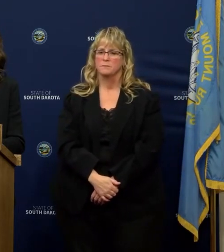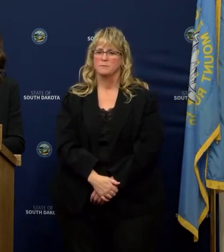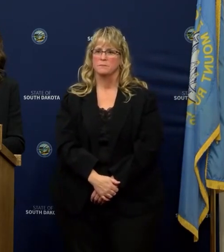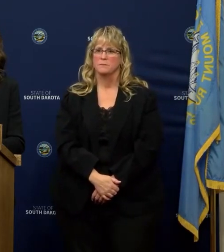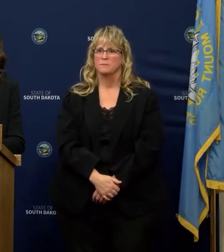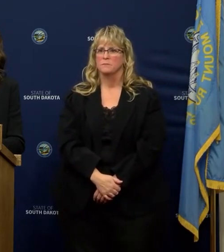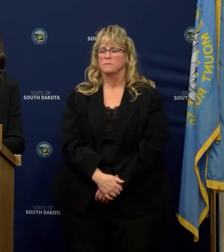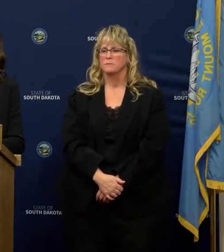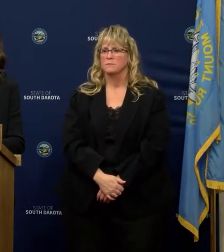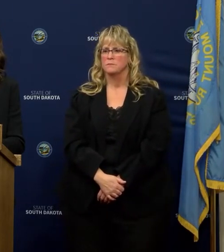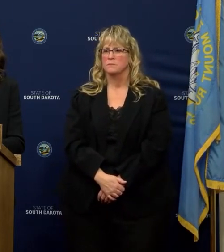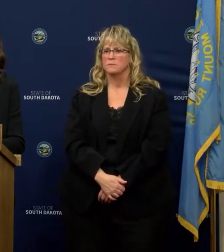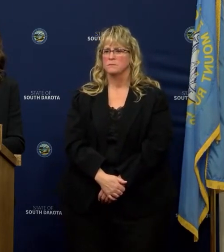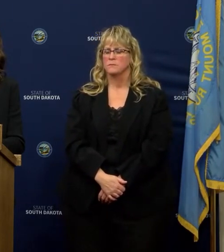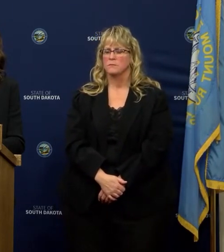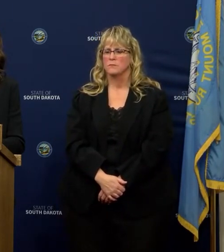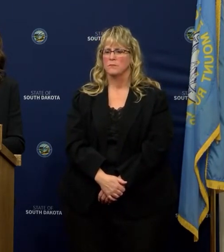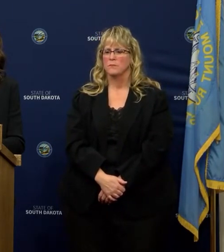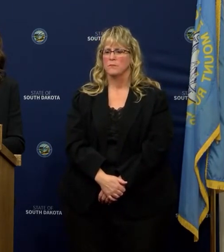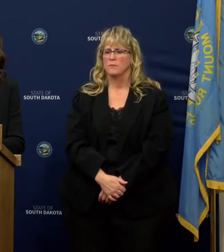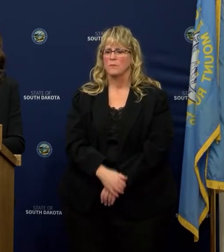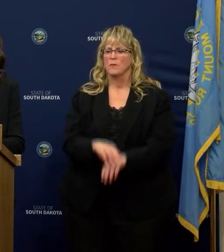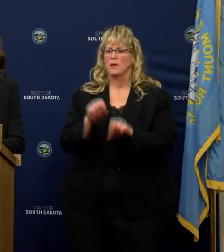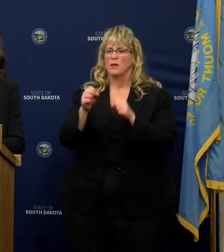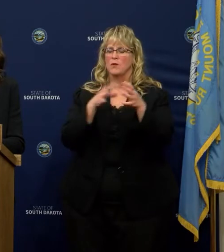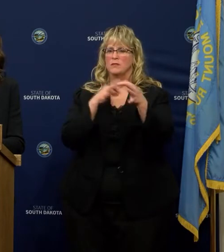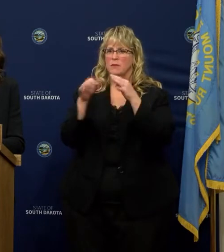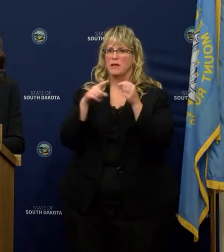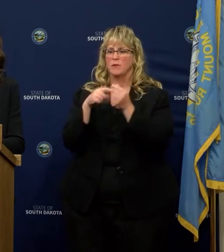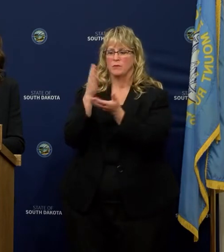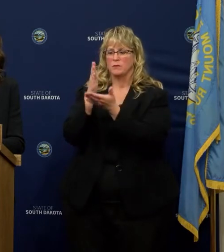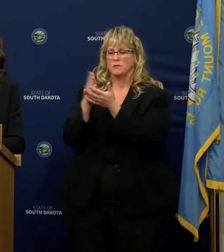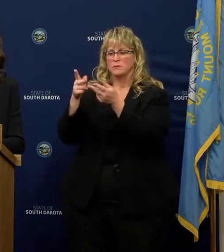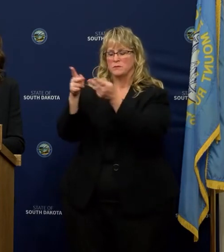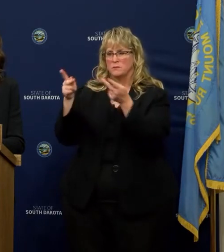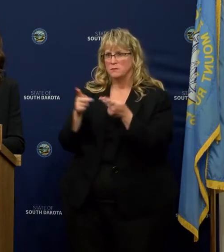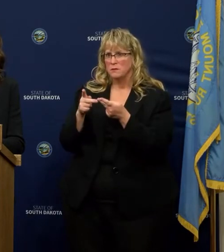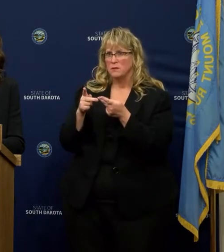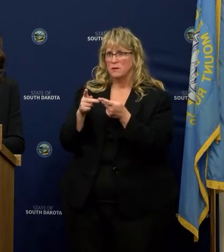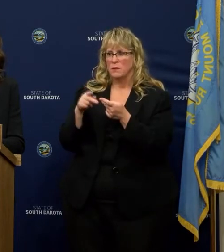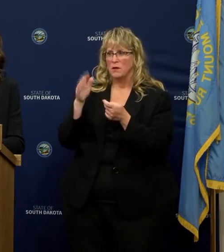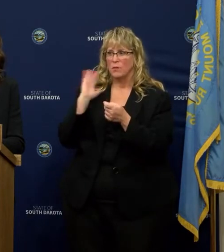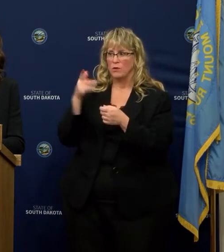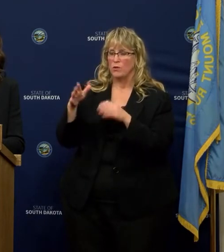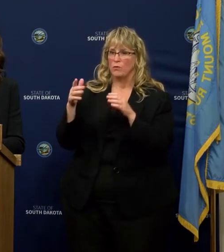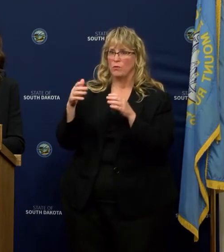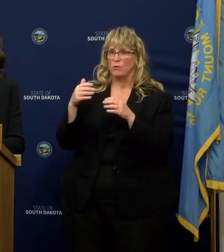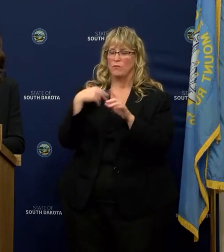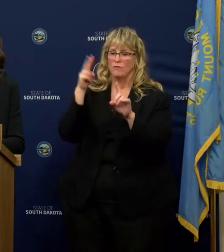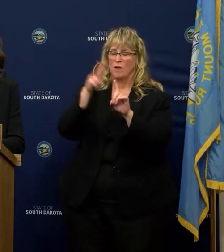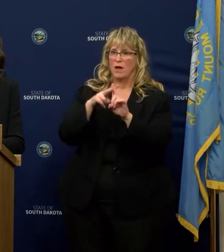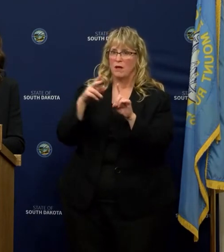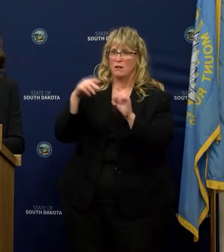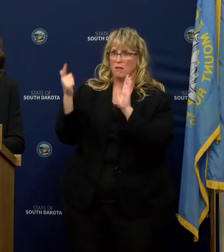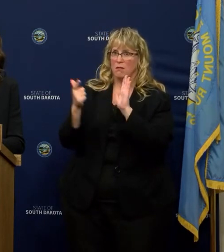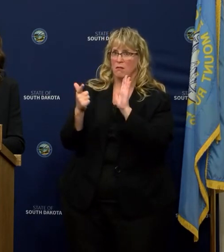is moving forward with this checkpoint issue? Will you file a lawsuit against the tribes to have checkpoints